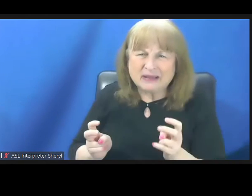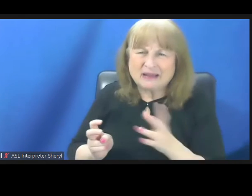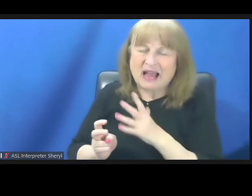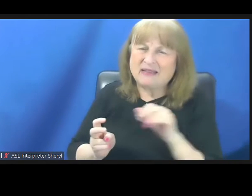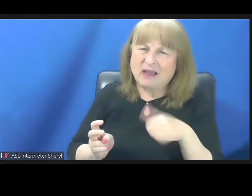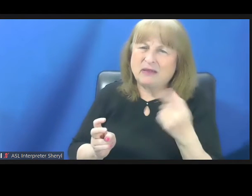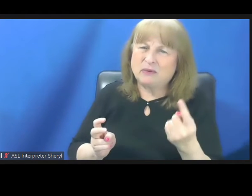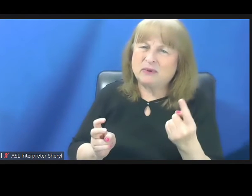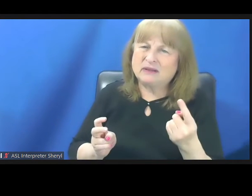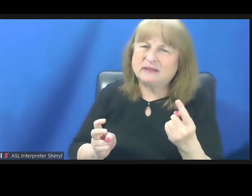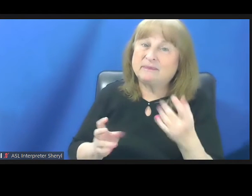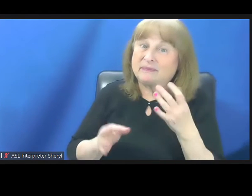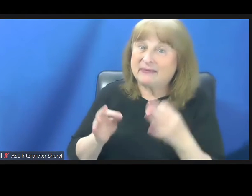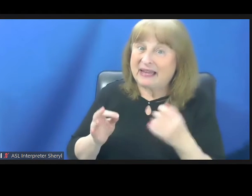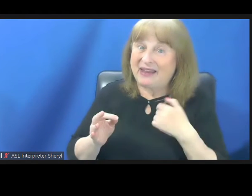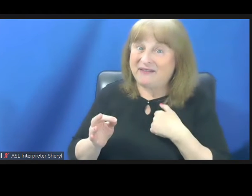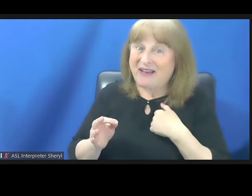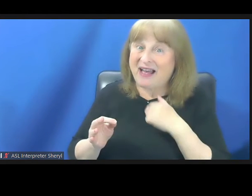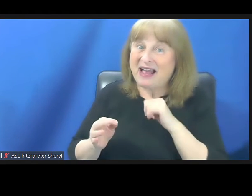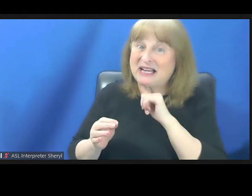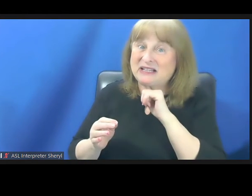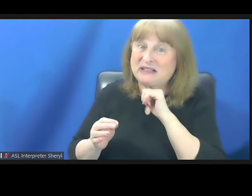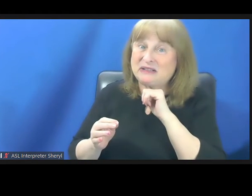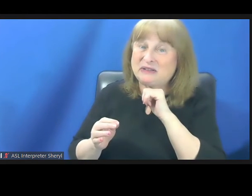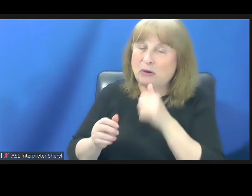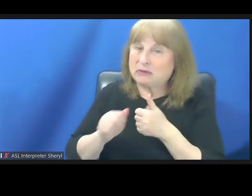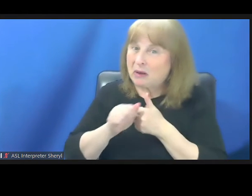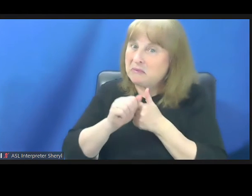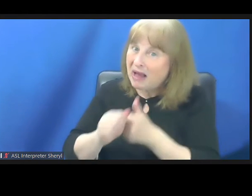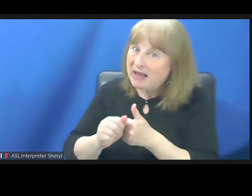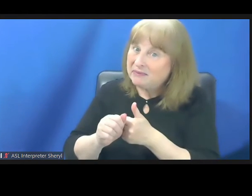And the other one was that if I